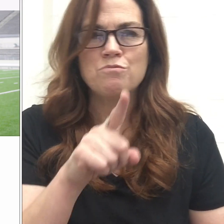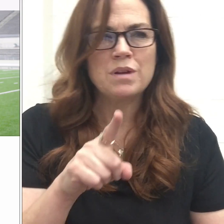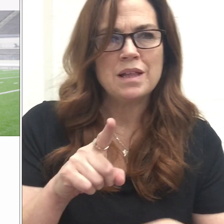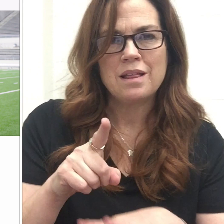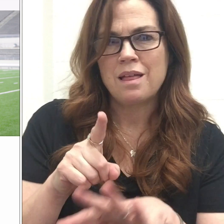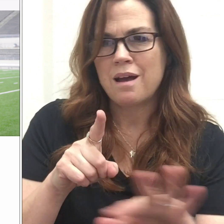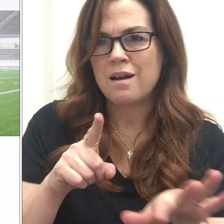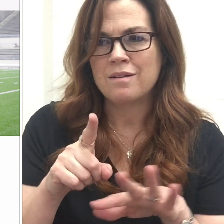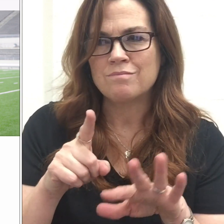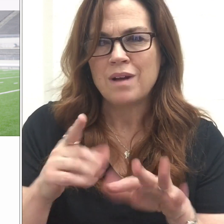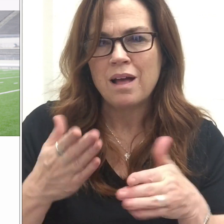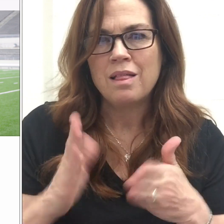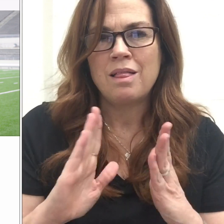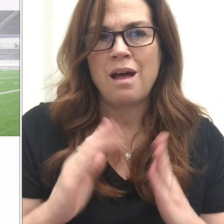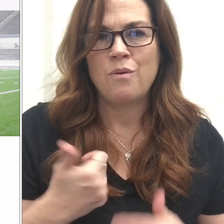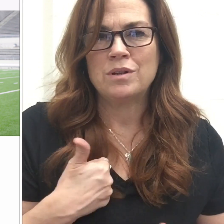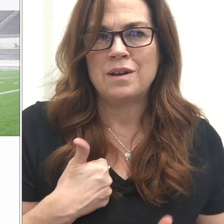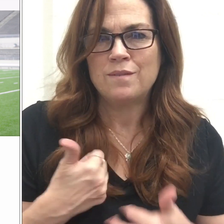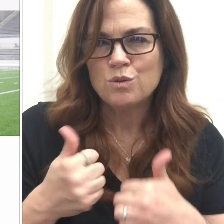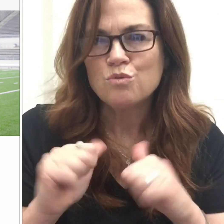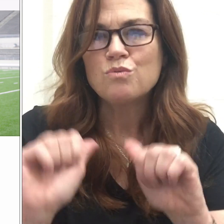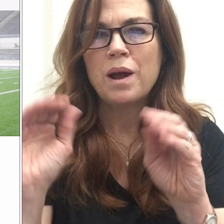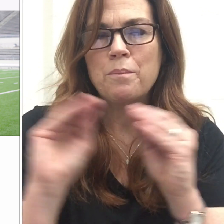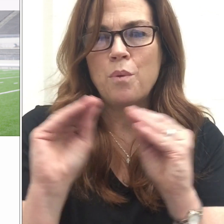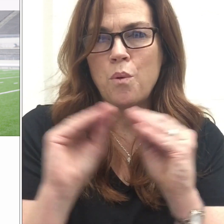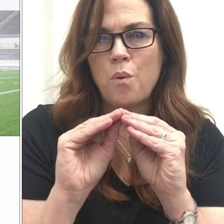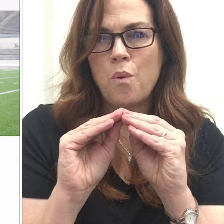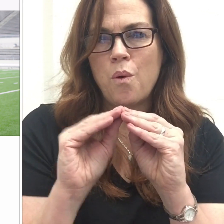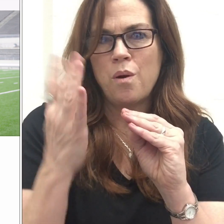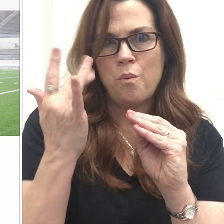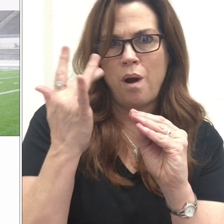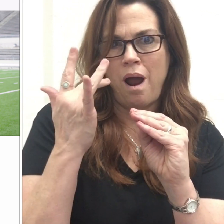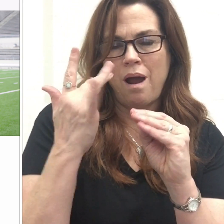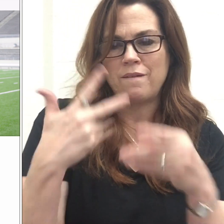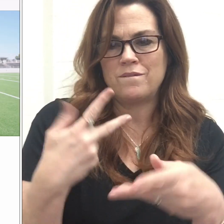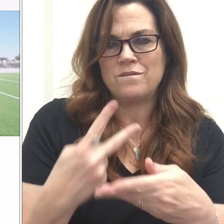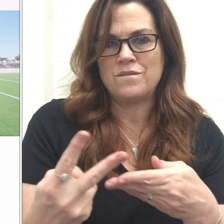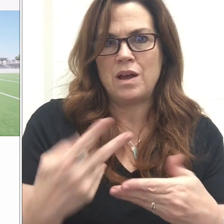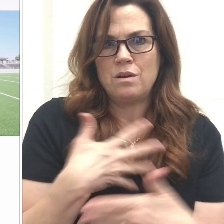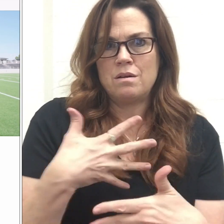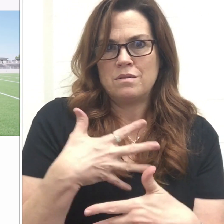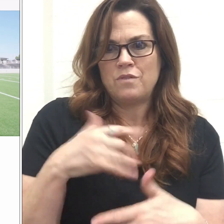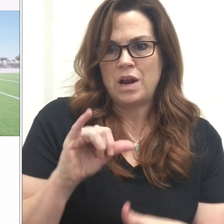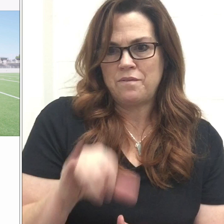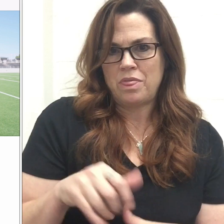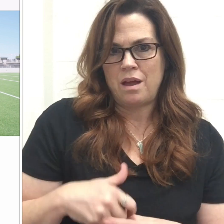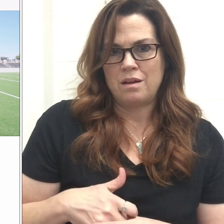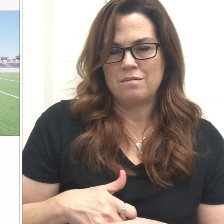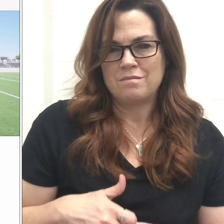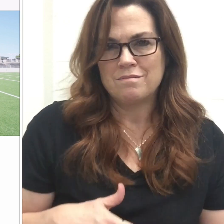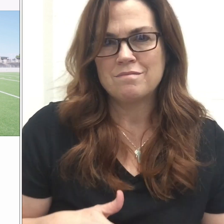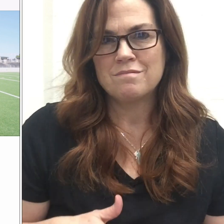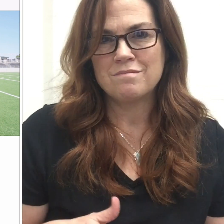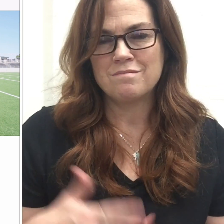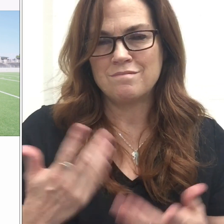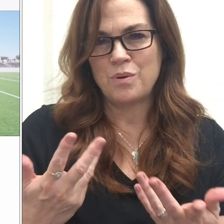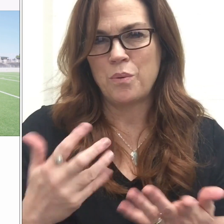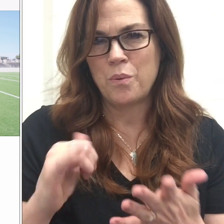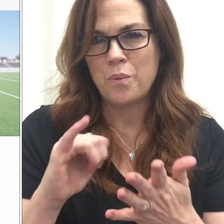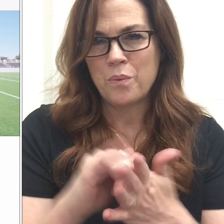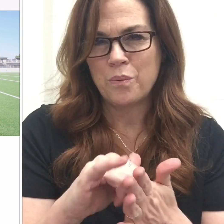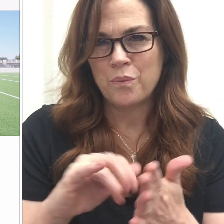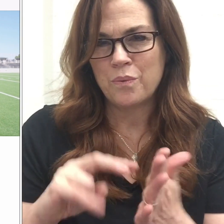mistakes. And you limit yourself, and you limit your potential, and you limit the impact you can make on your